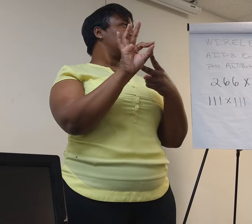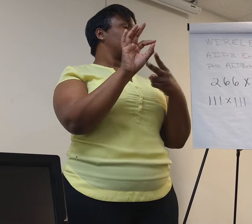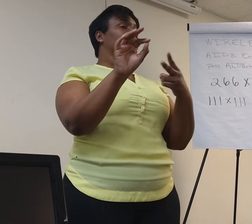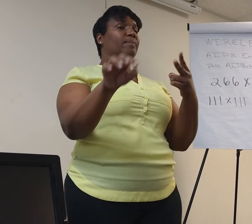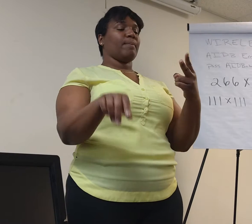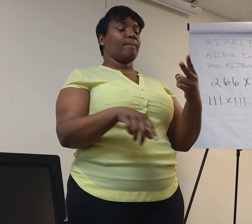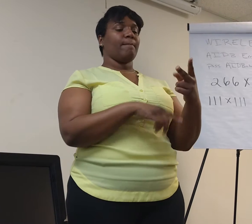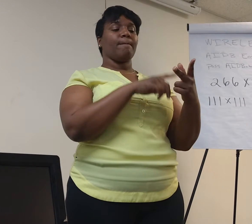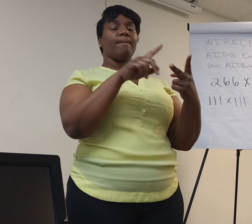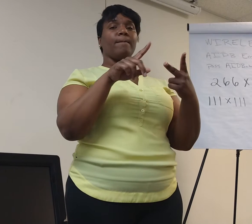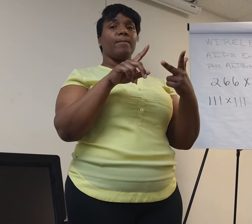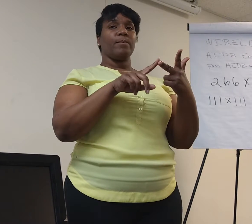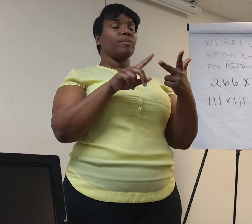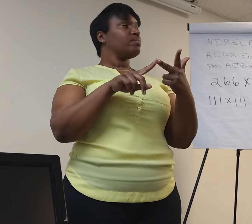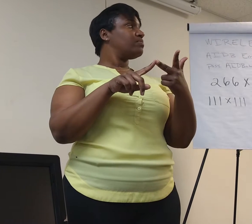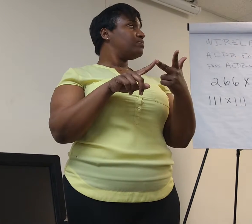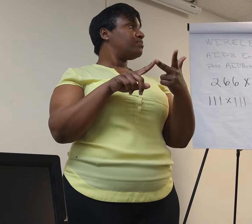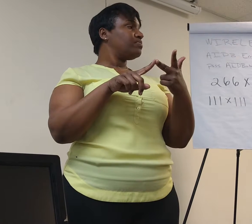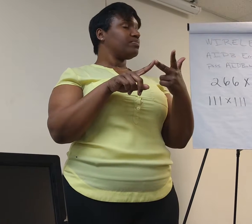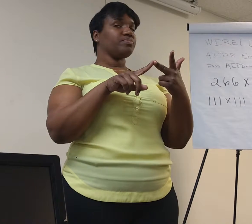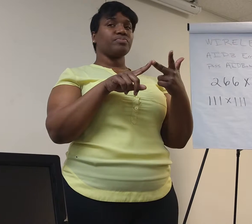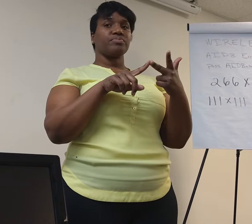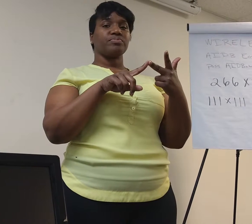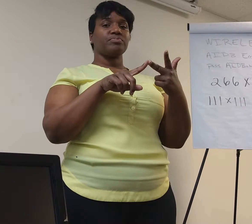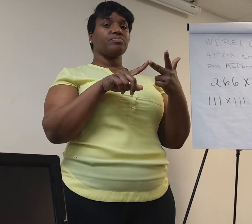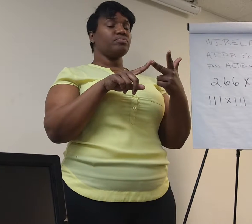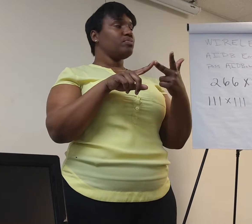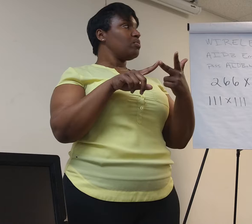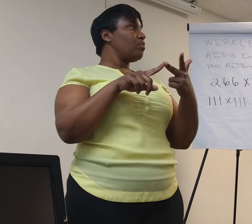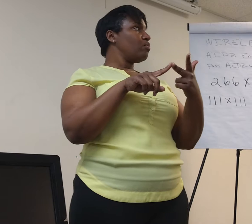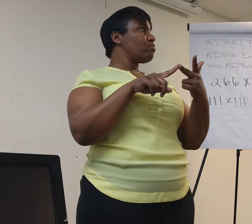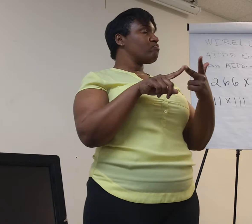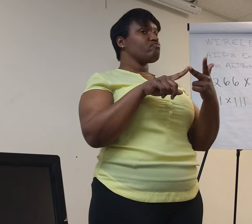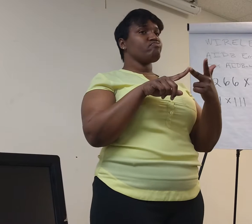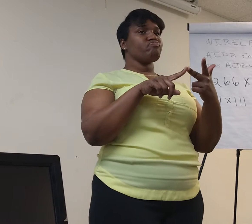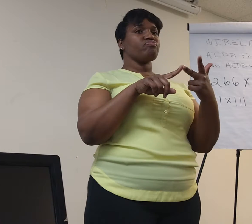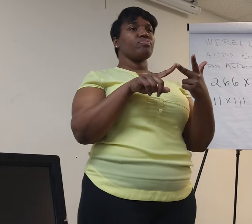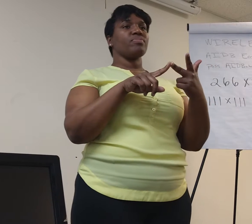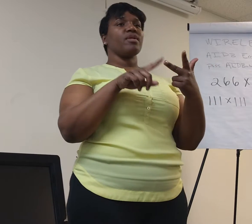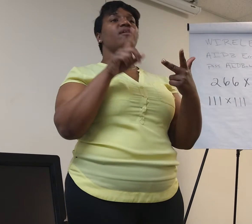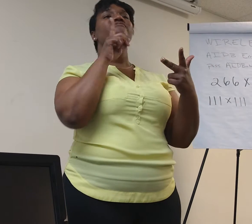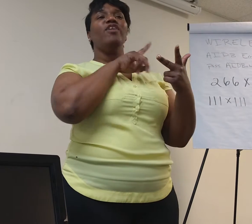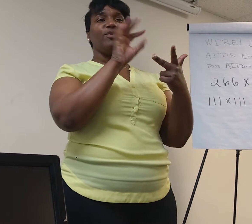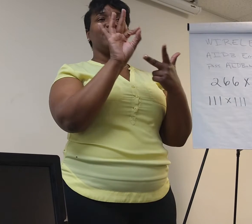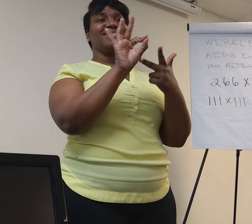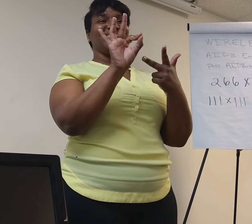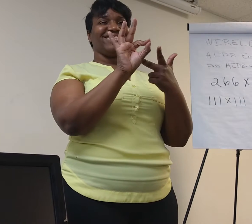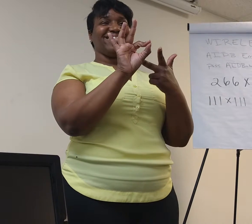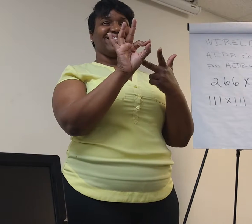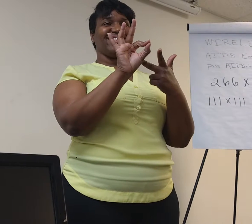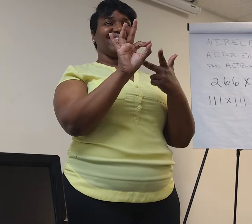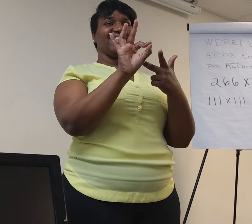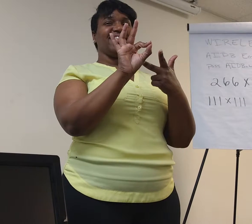Utensils cleaned and sanitized in a 3-compartment sink should be dried with a towel. False. What should you do?